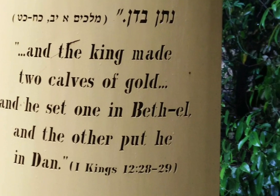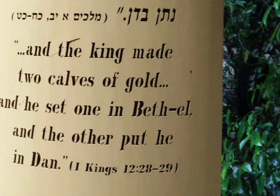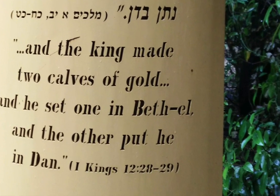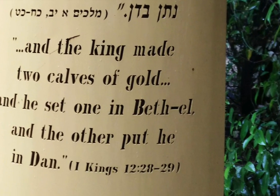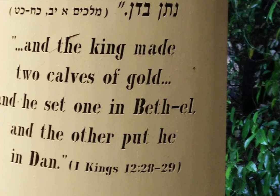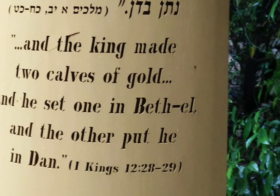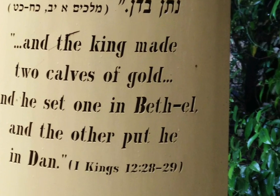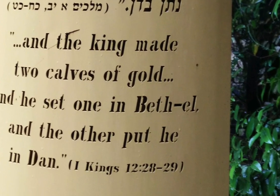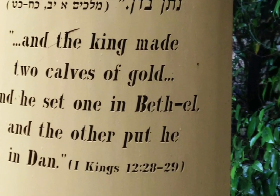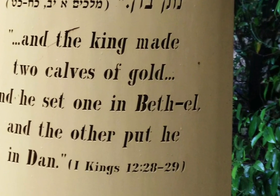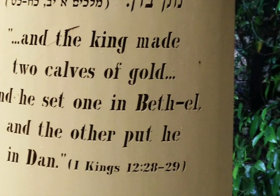placed in Dan.